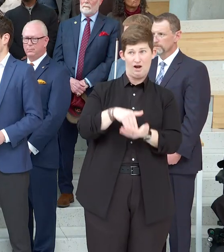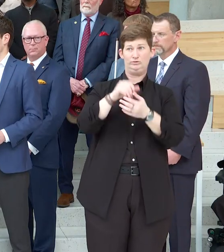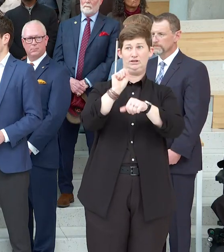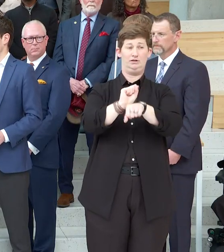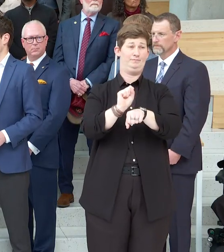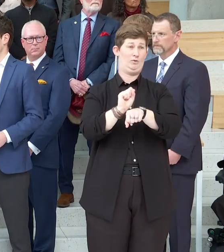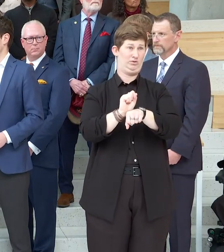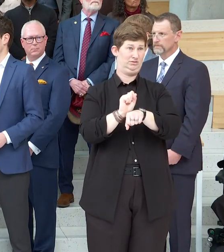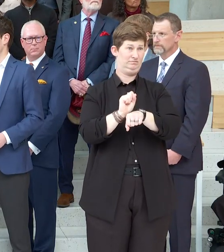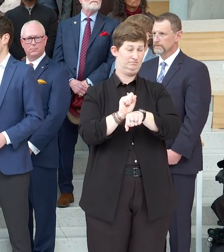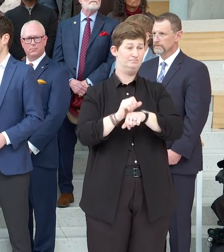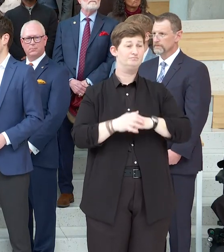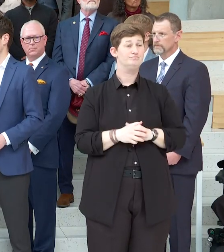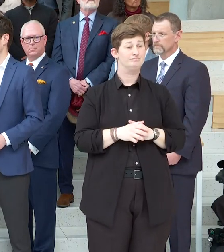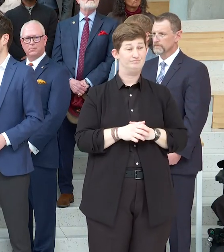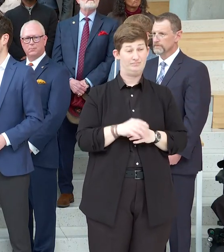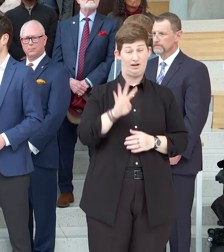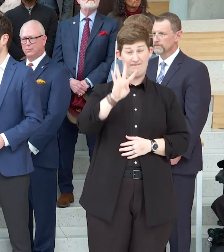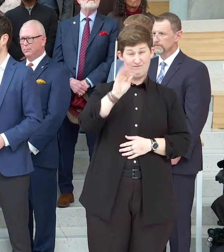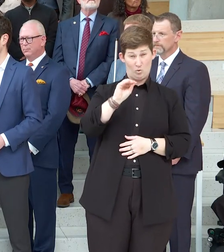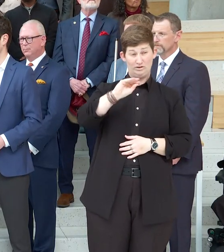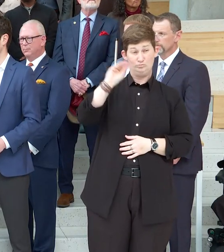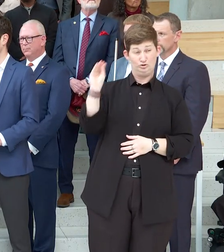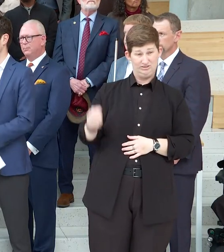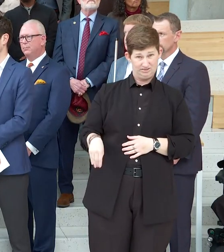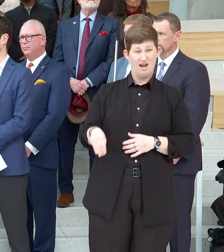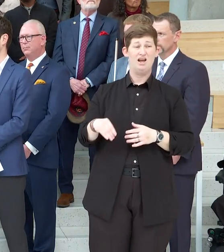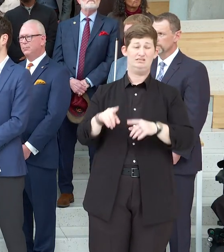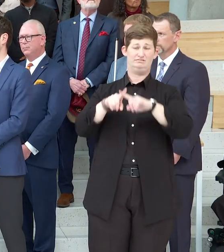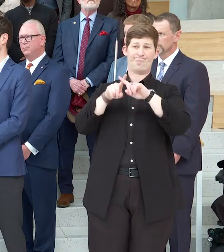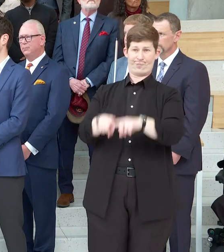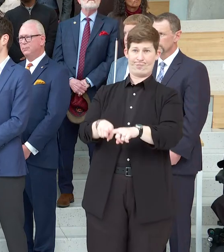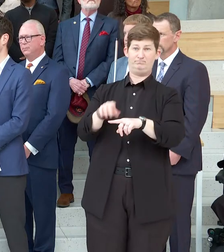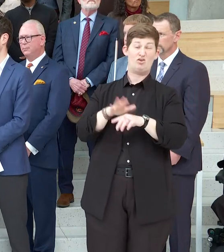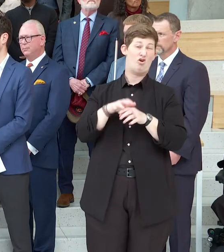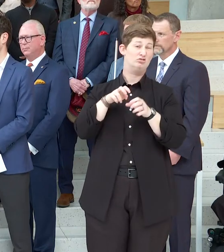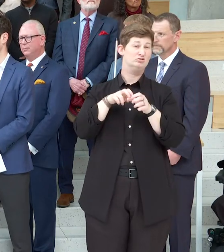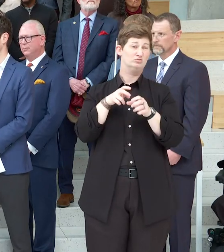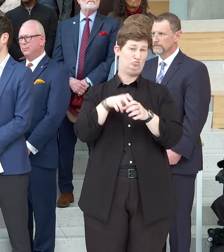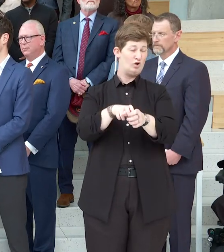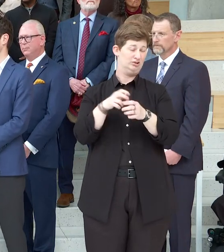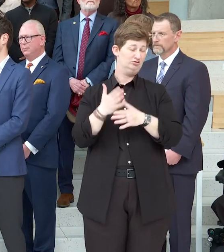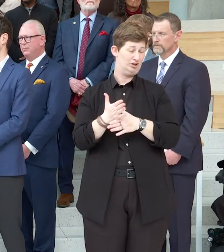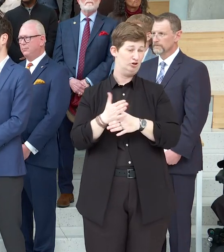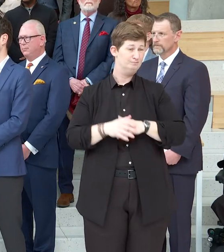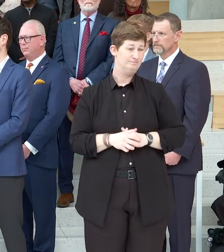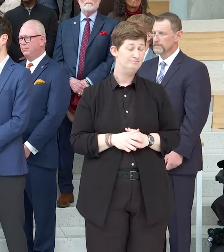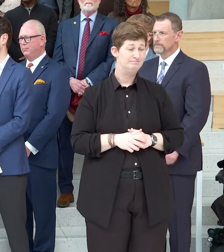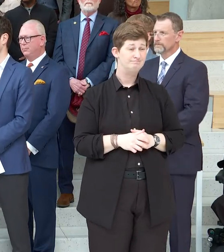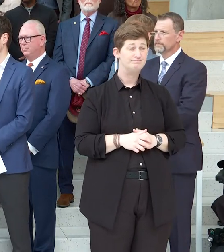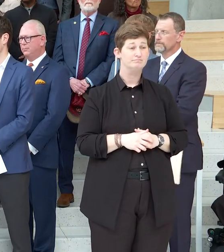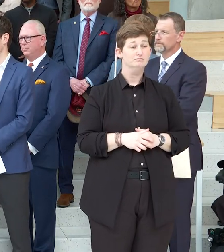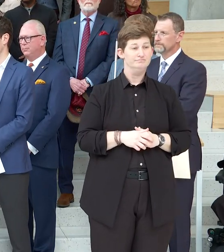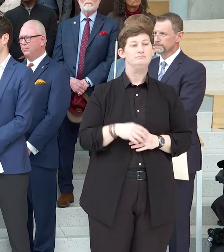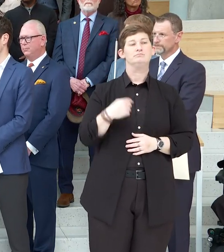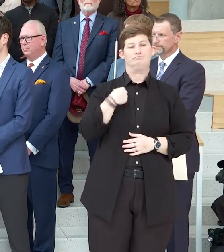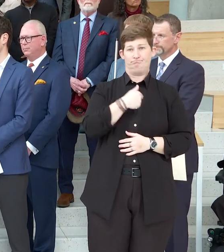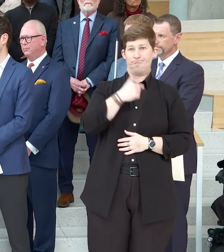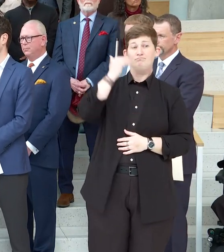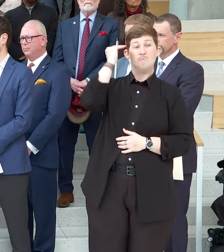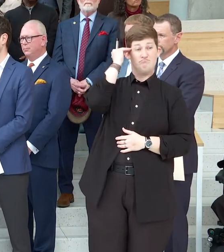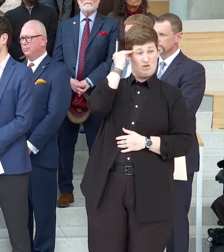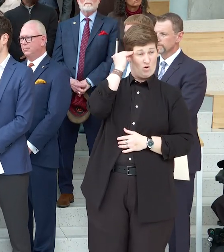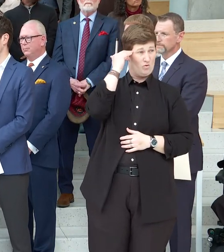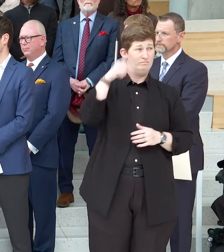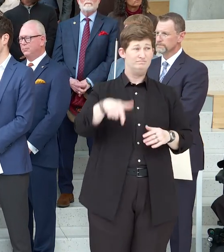those workers rely on rideshare services to get them to and from their jobs. If rideshare as we know it ceases to exist in